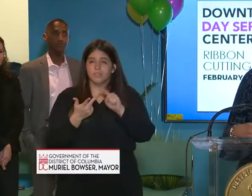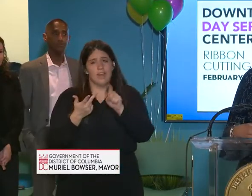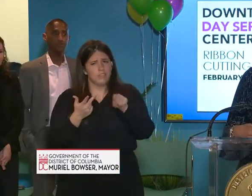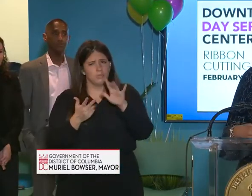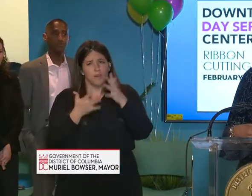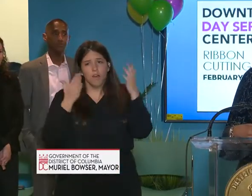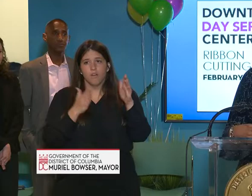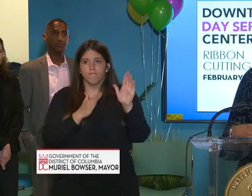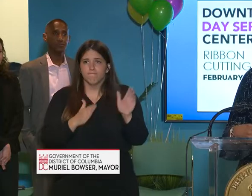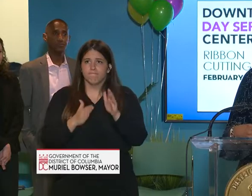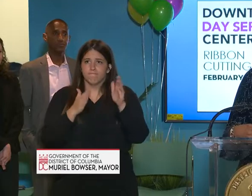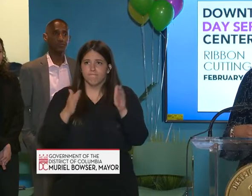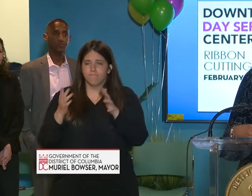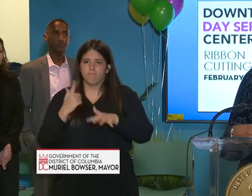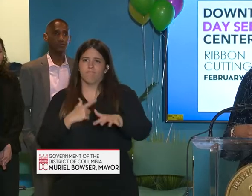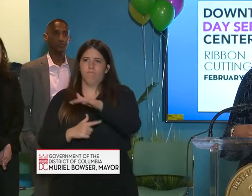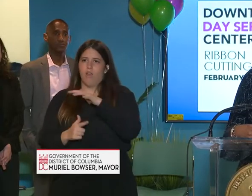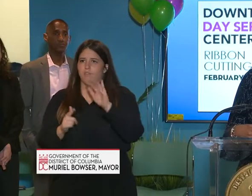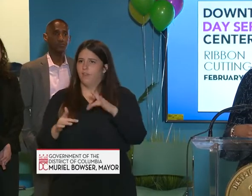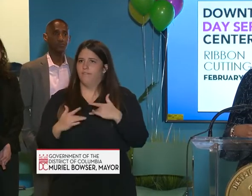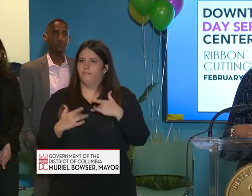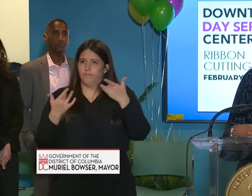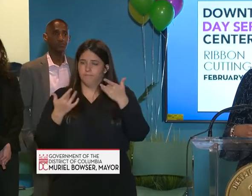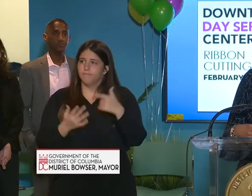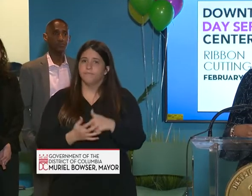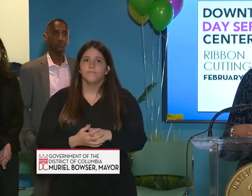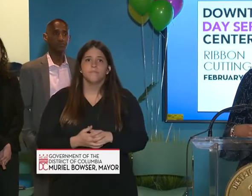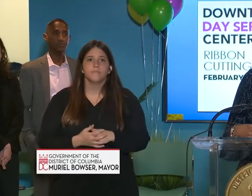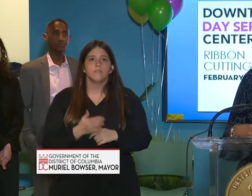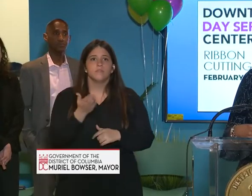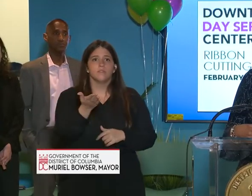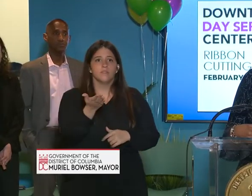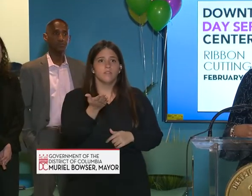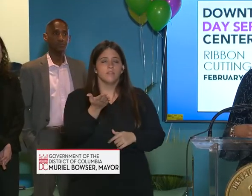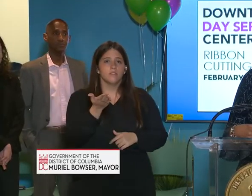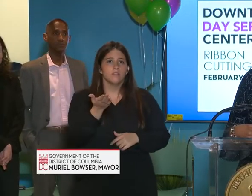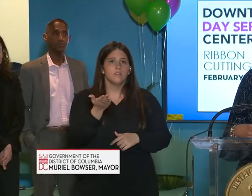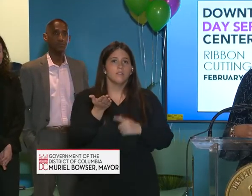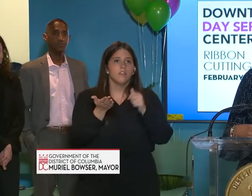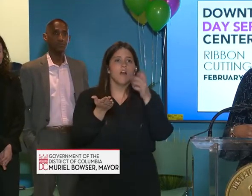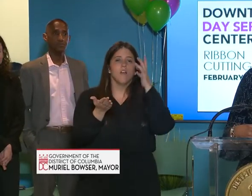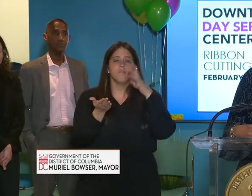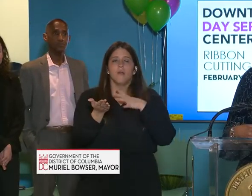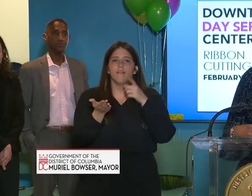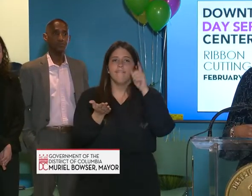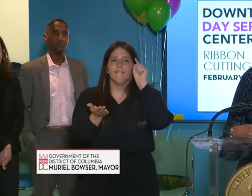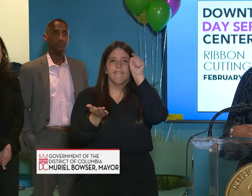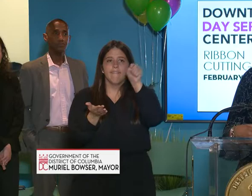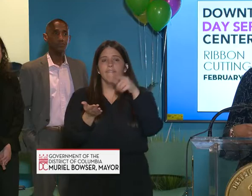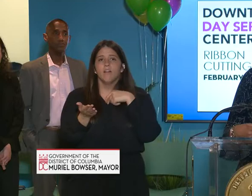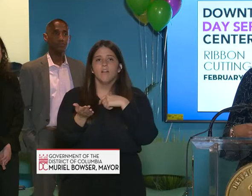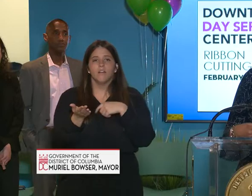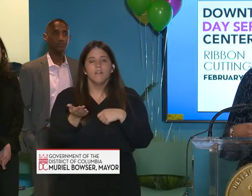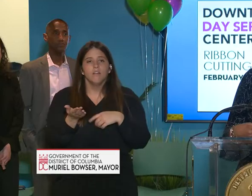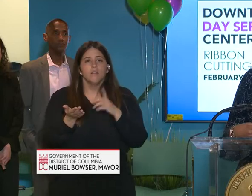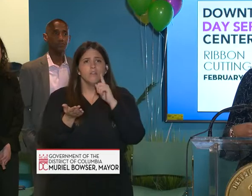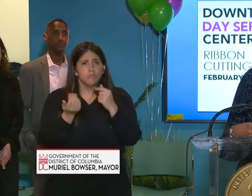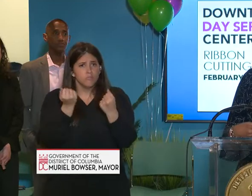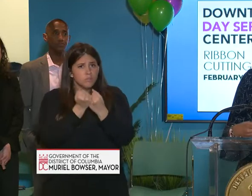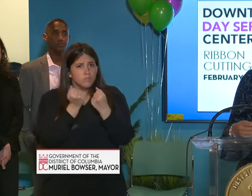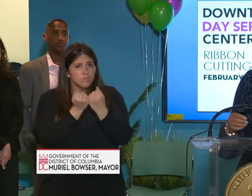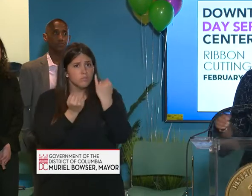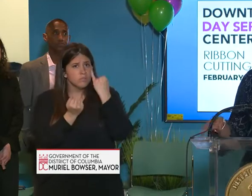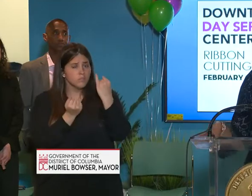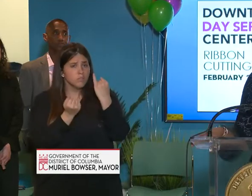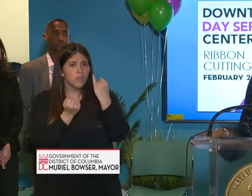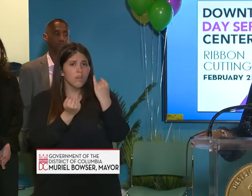lot of planning around that. So, following up on that, so do you support this idea of a